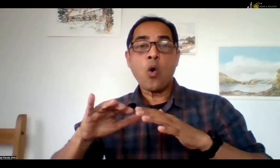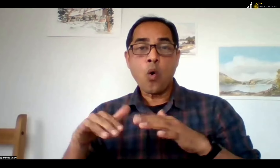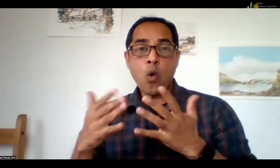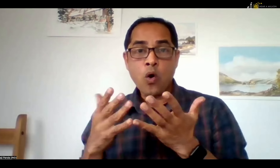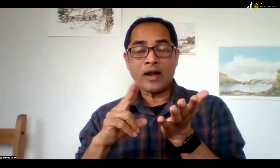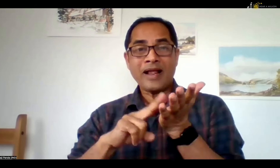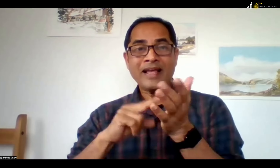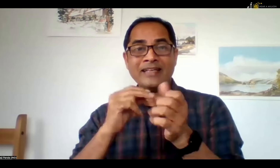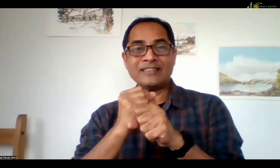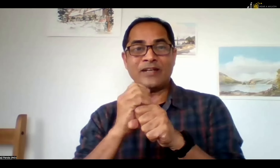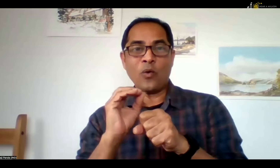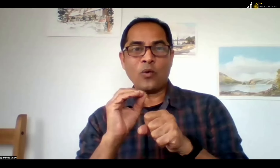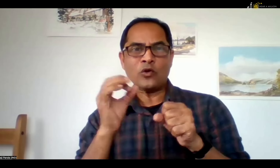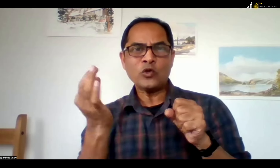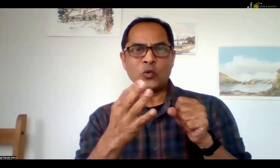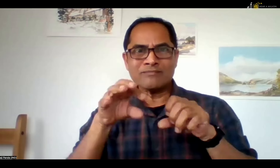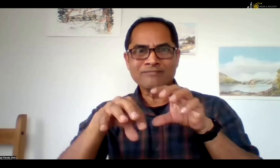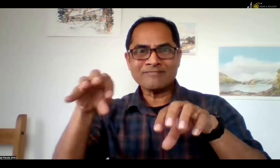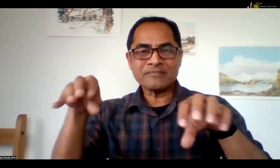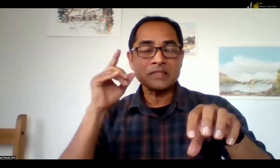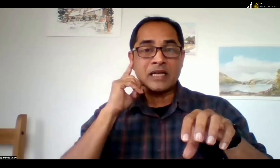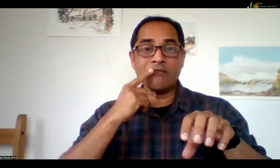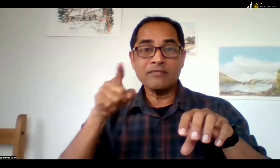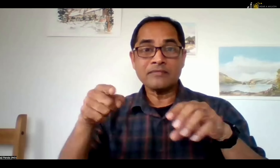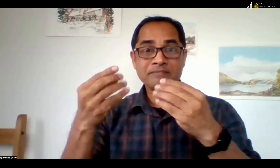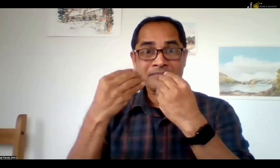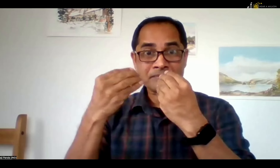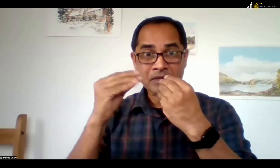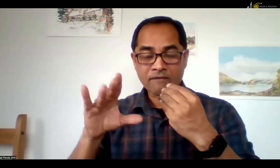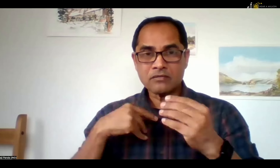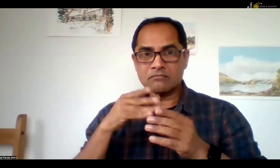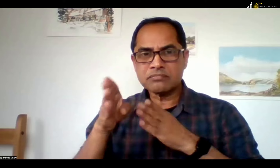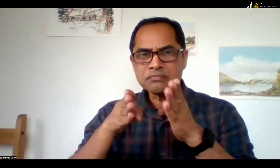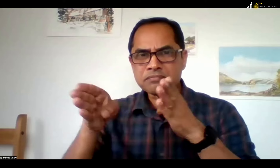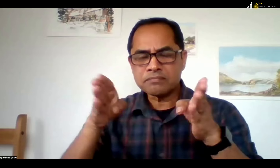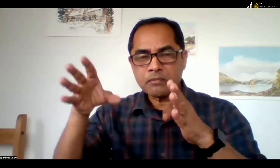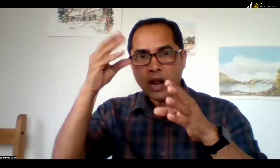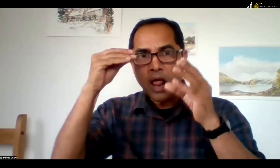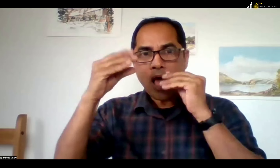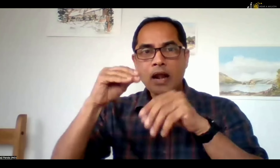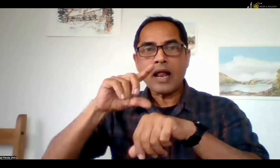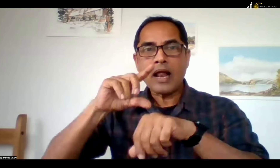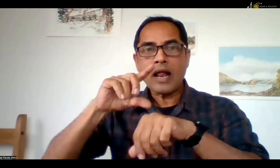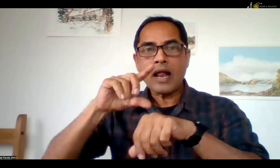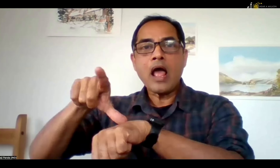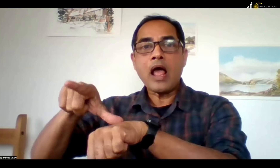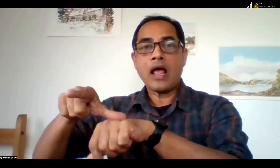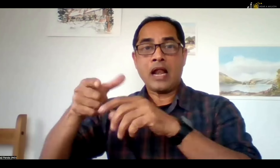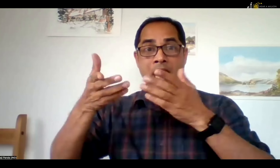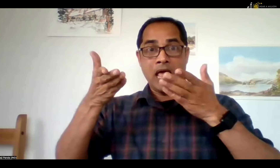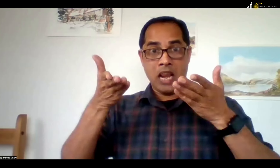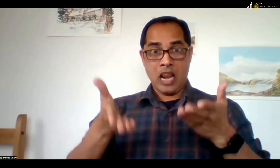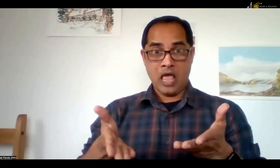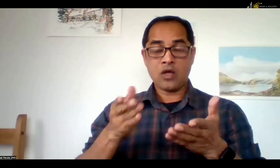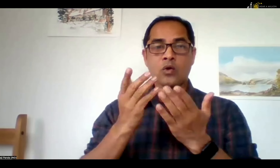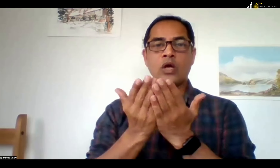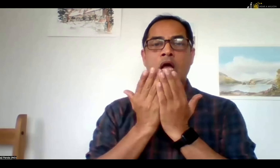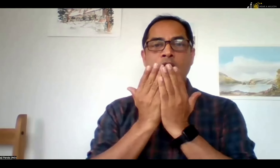when families or your relatives or civil service